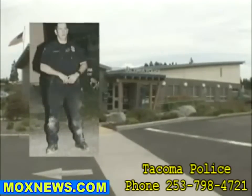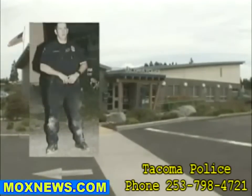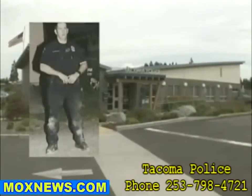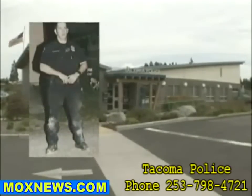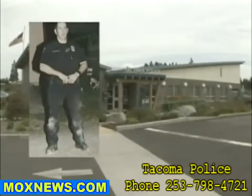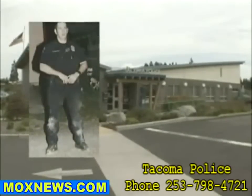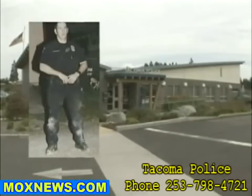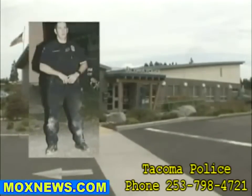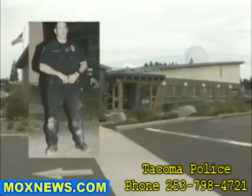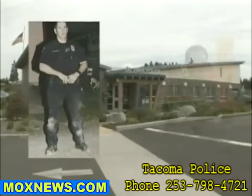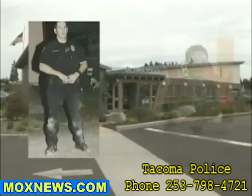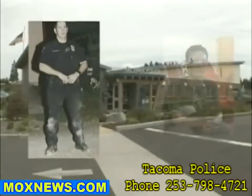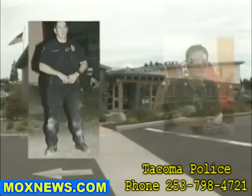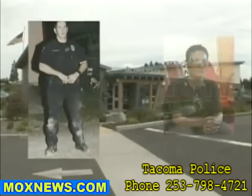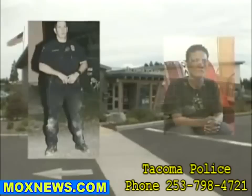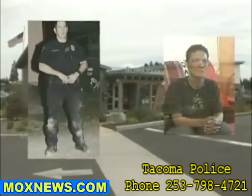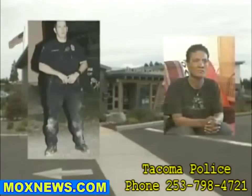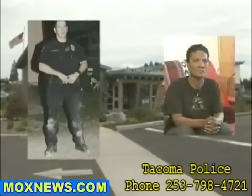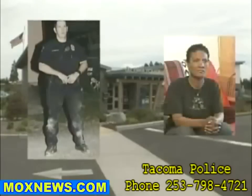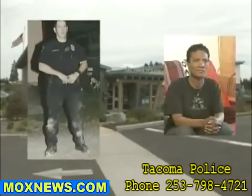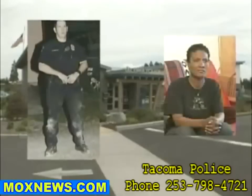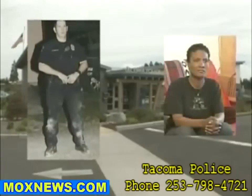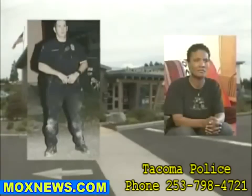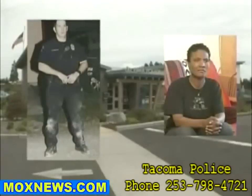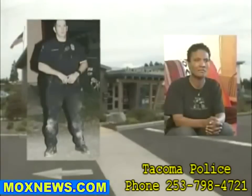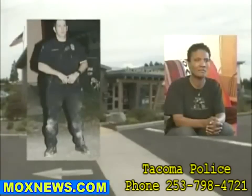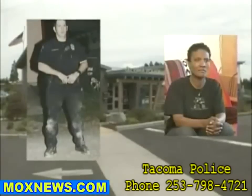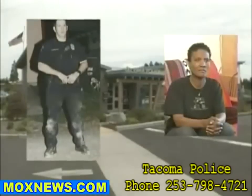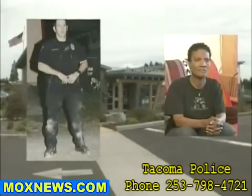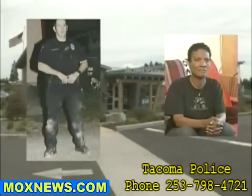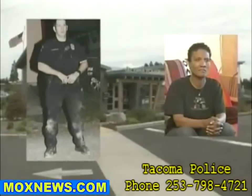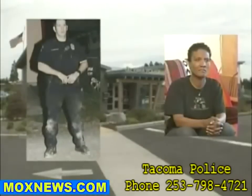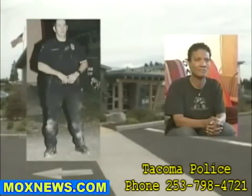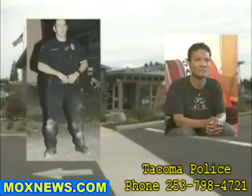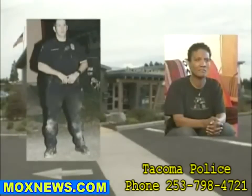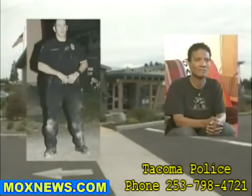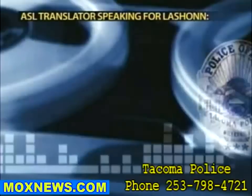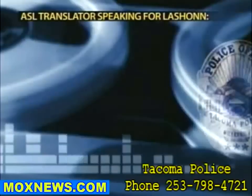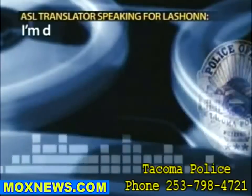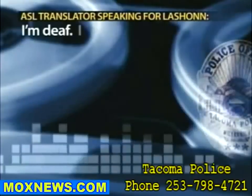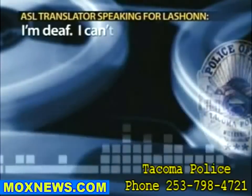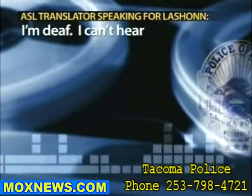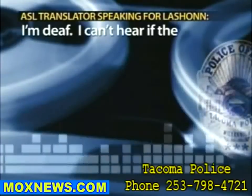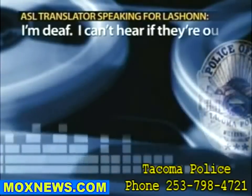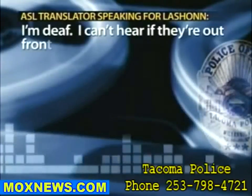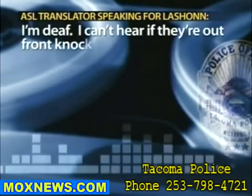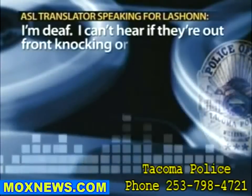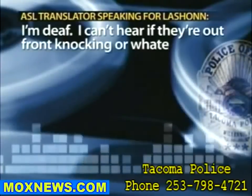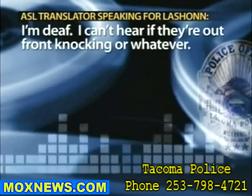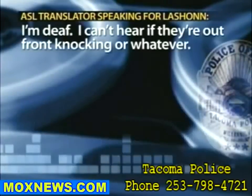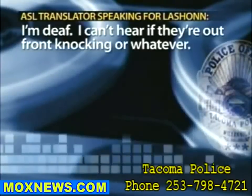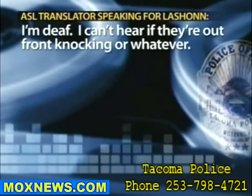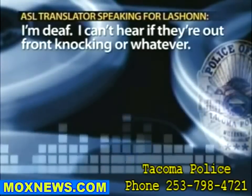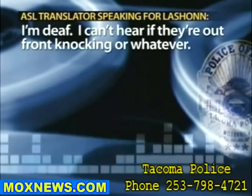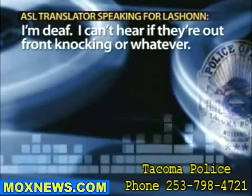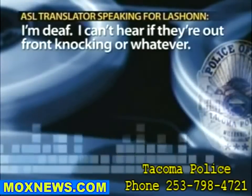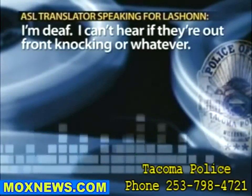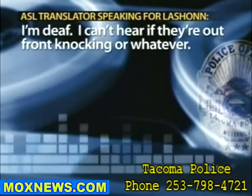were repeatedly provided information that the victim could not hear a thing. I'm deaf. I can't hear if